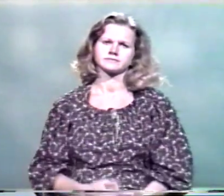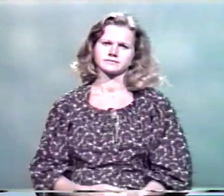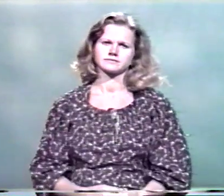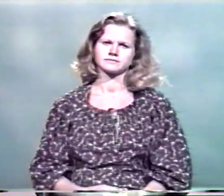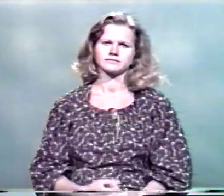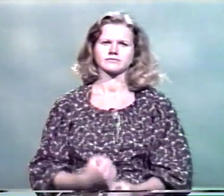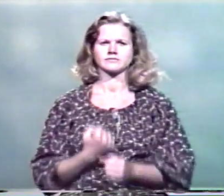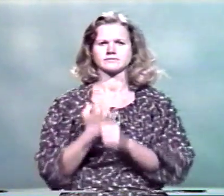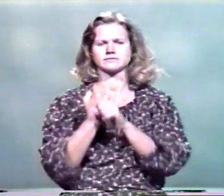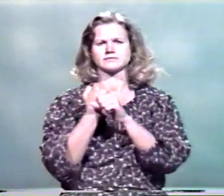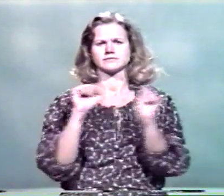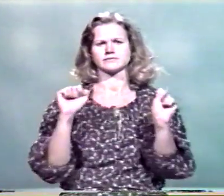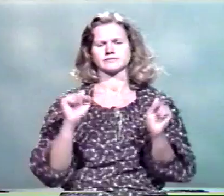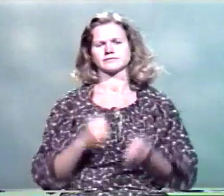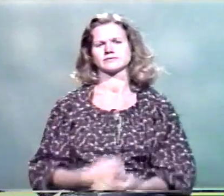Safe.